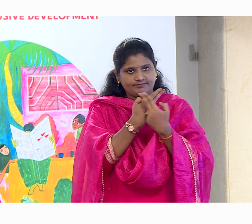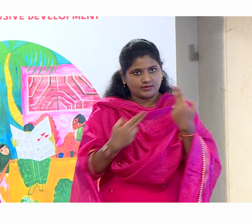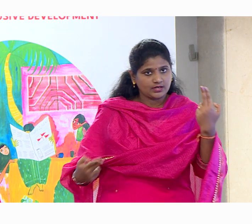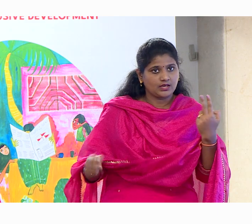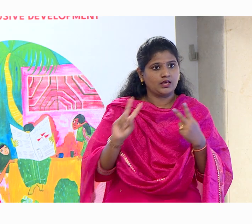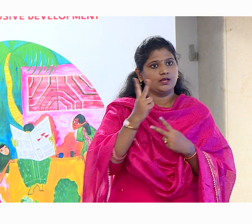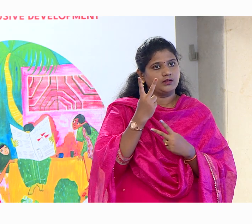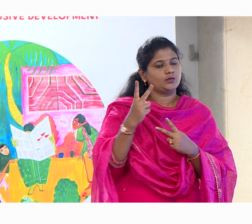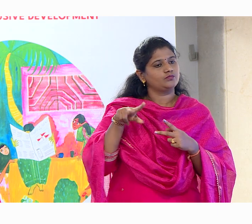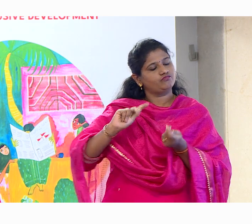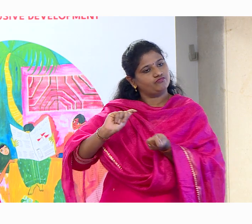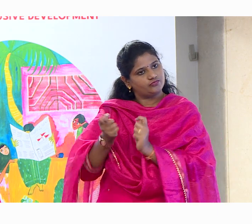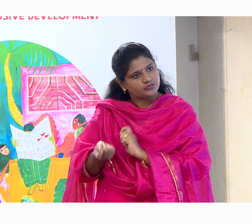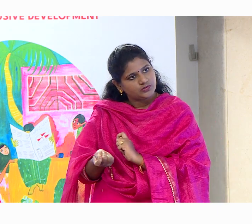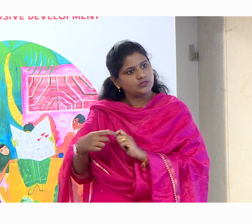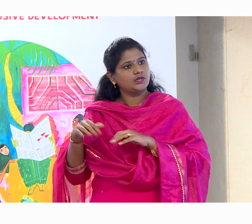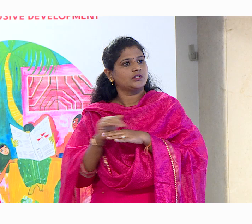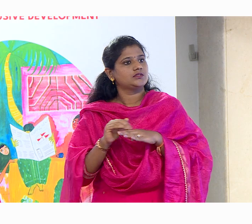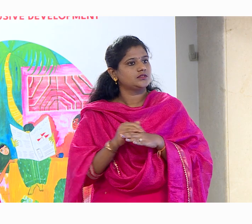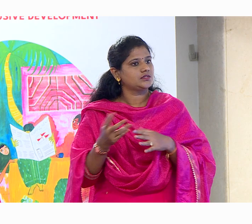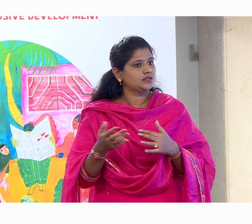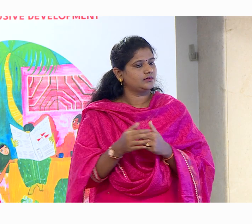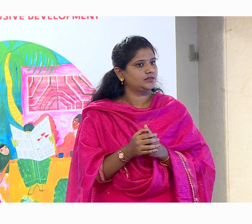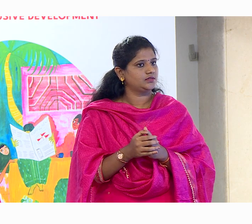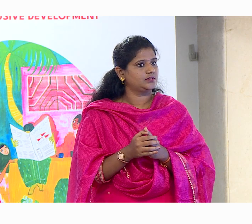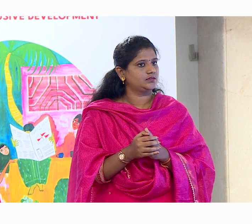to change services and to improve services.